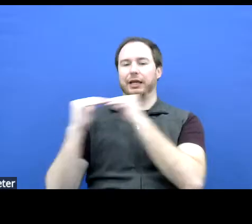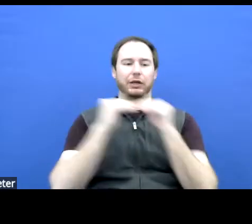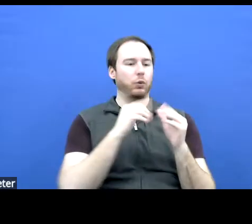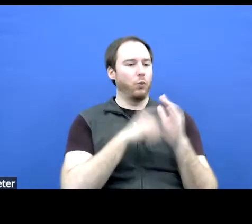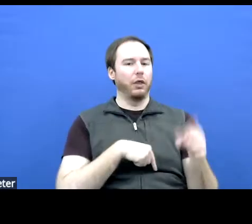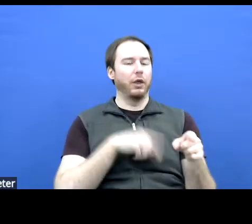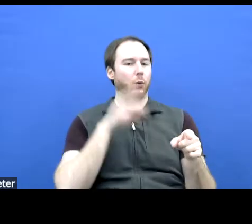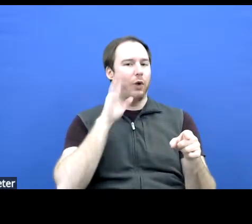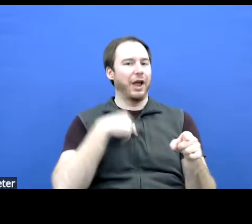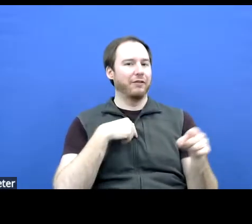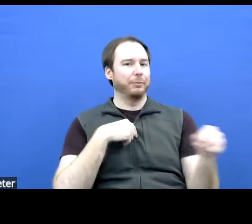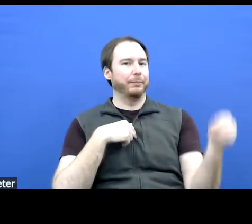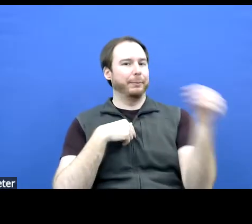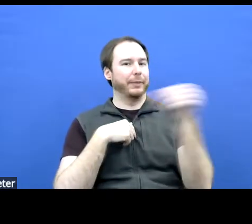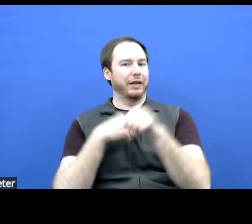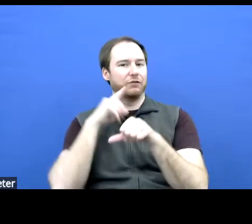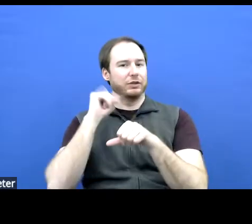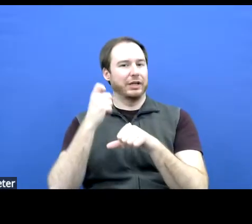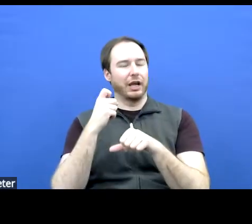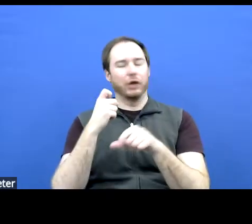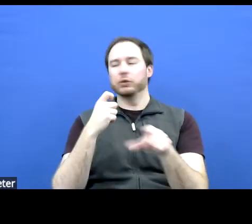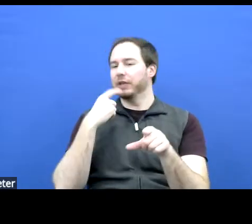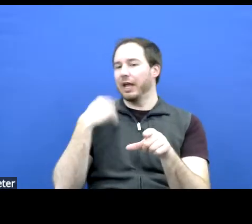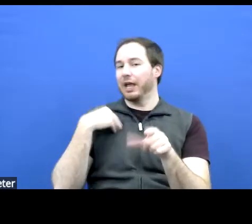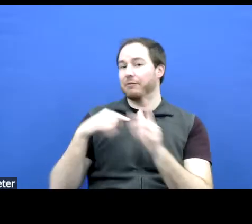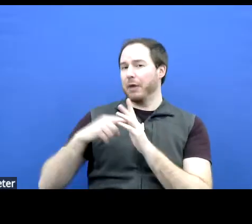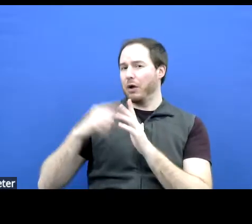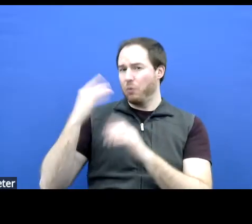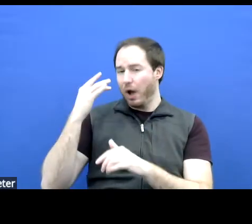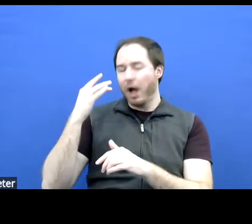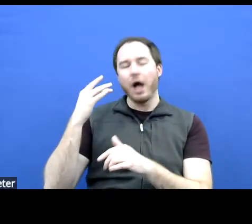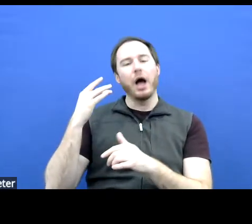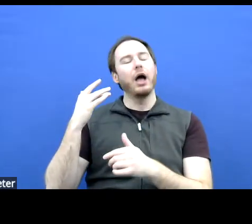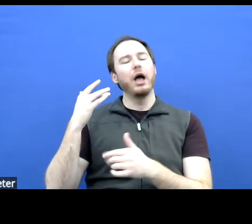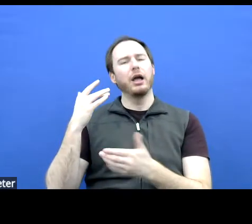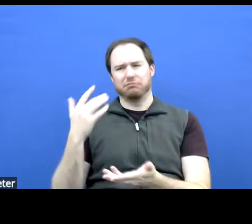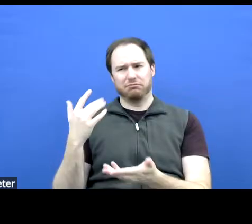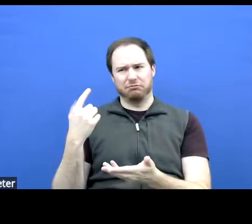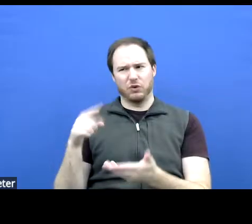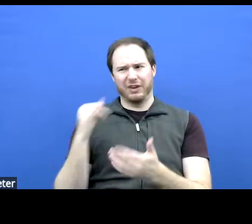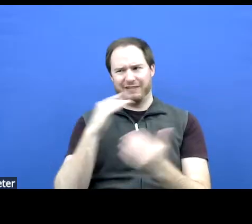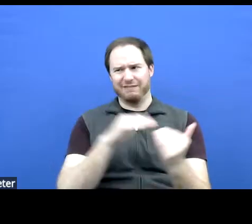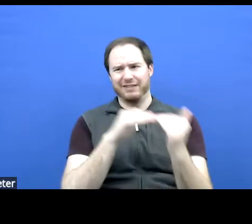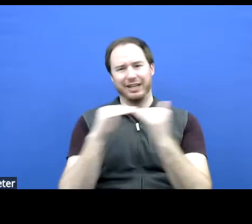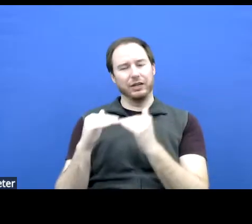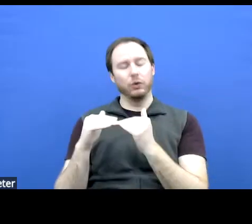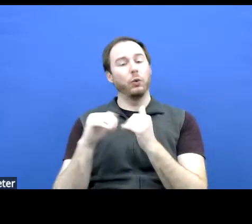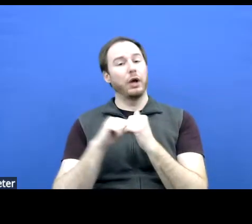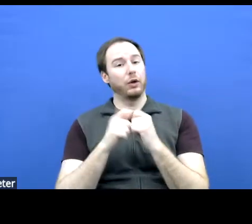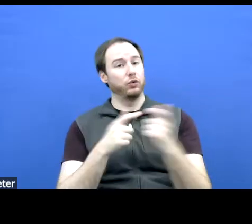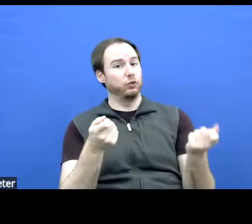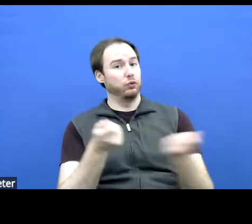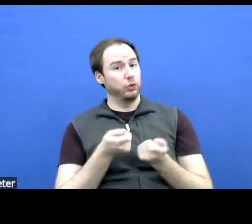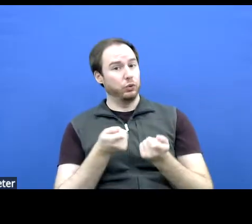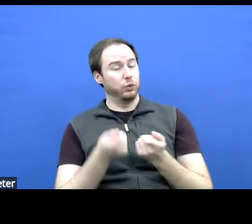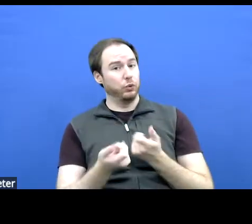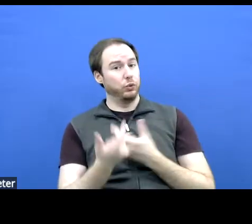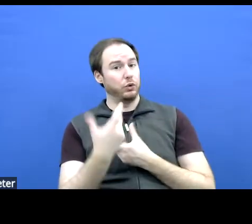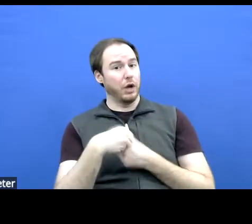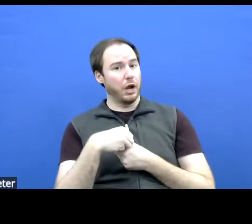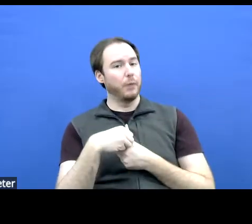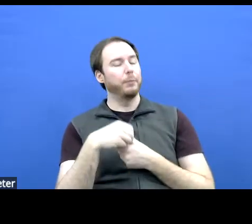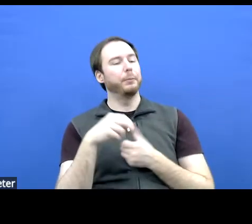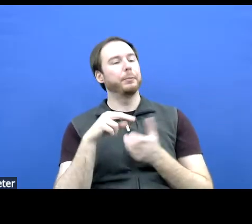in taxes. So you say, why have a pilot? Well, because to get some of the folks to come in, they had